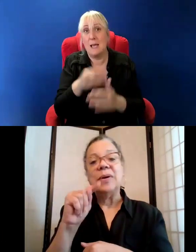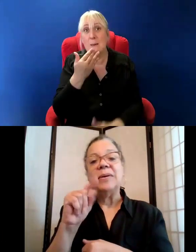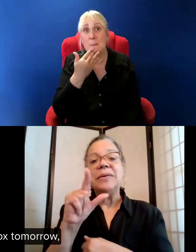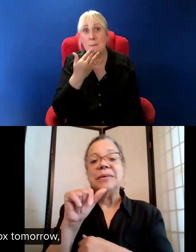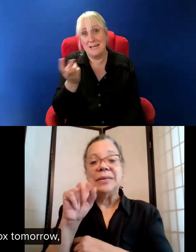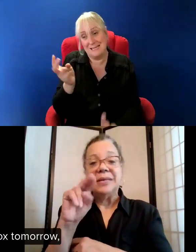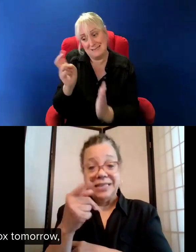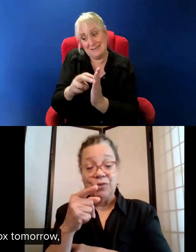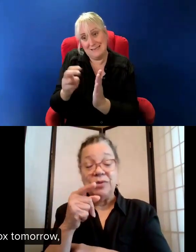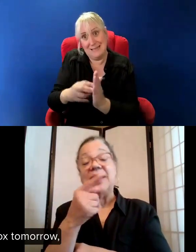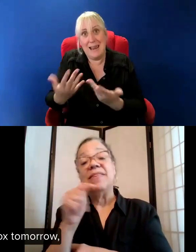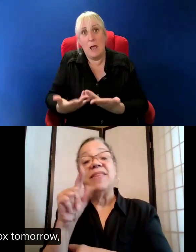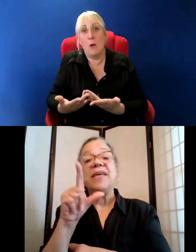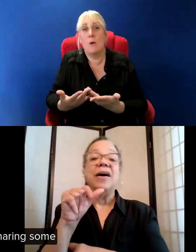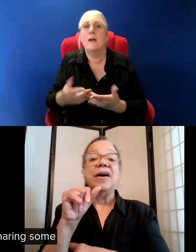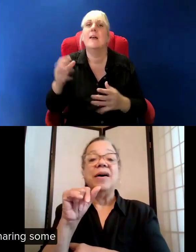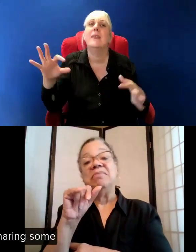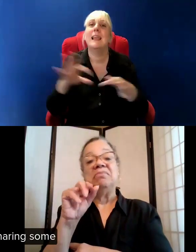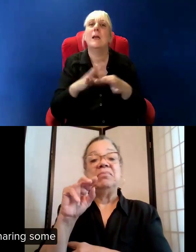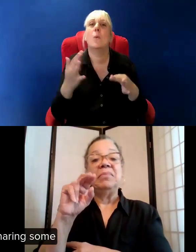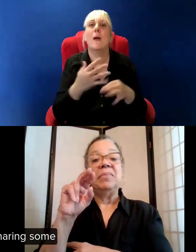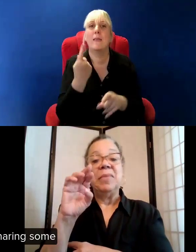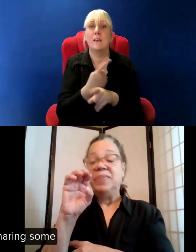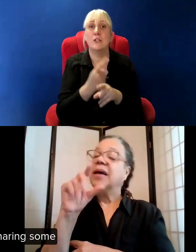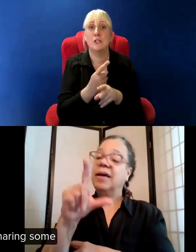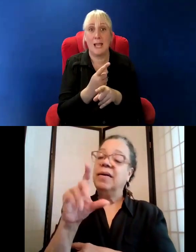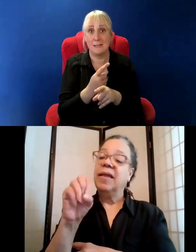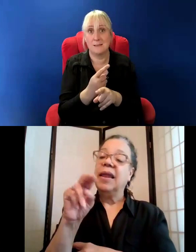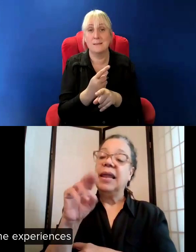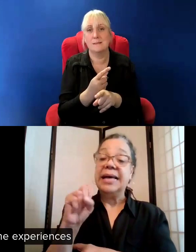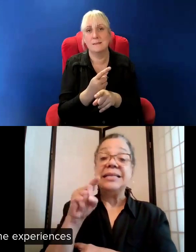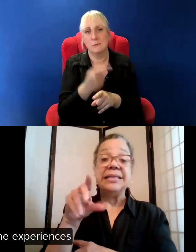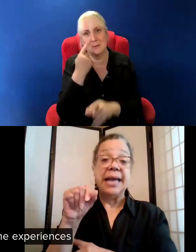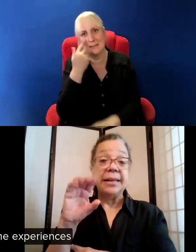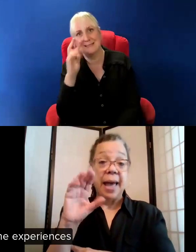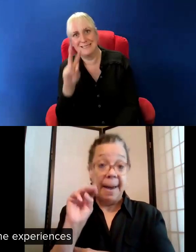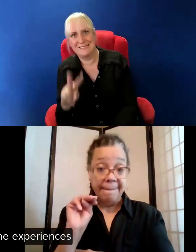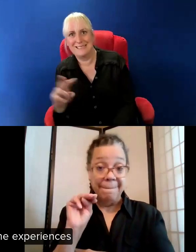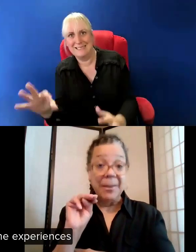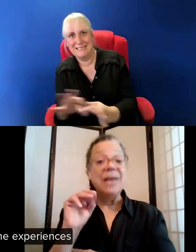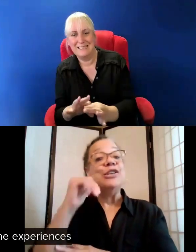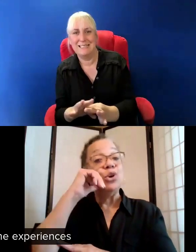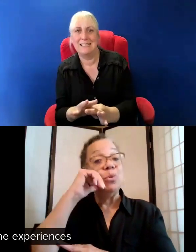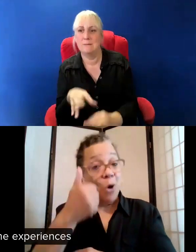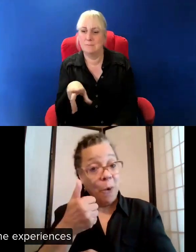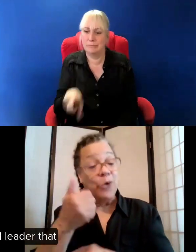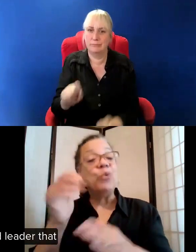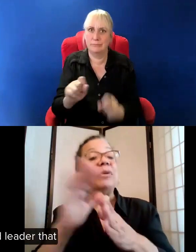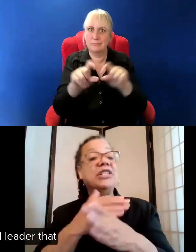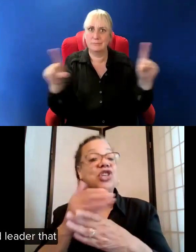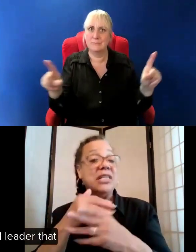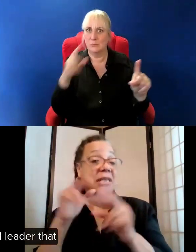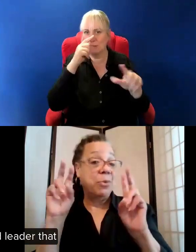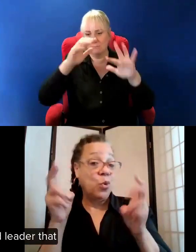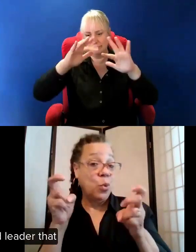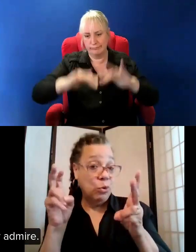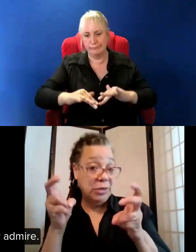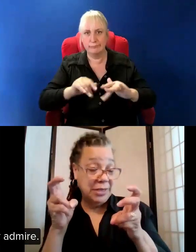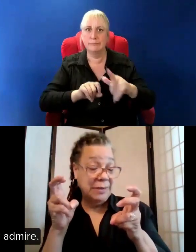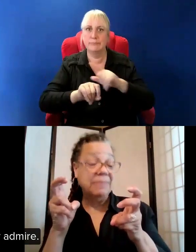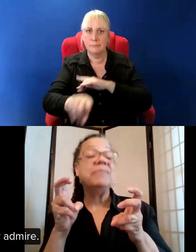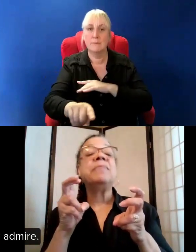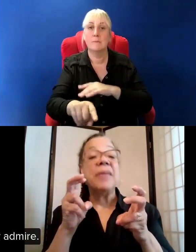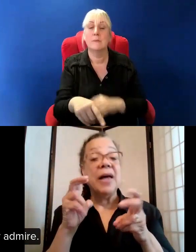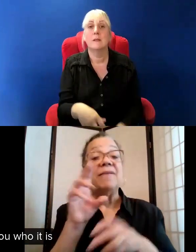a link in the chat box. Tomorrow, we will be sharing some quotes and some experiences of a disabled leader that